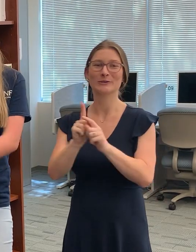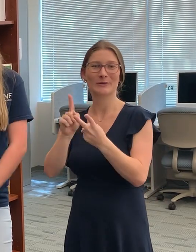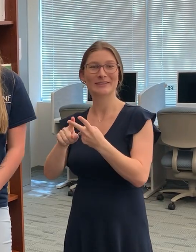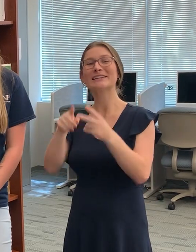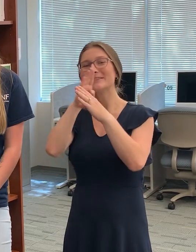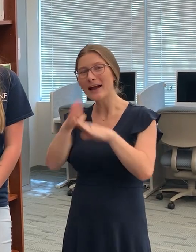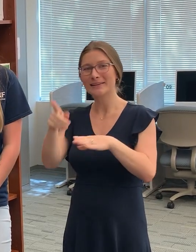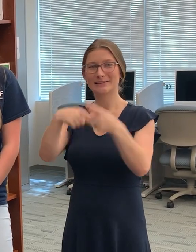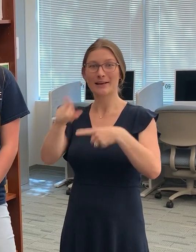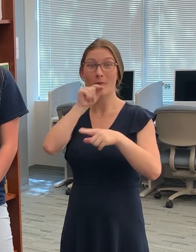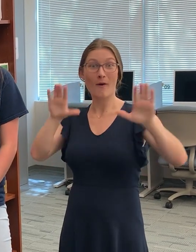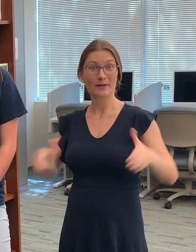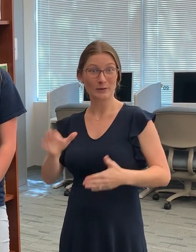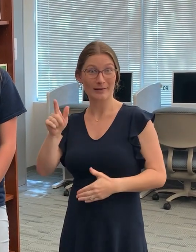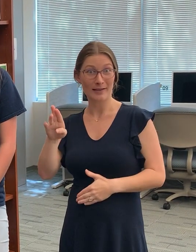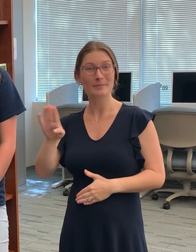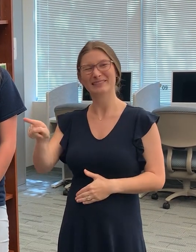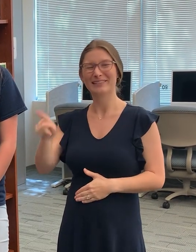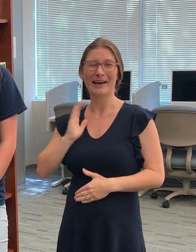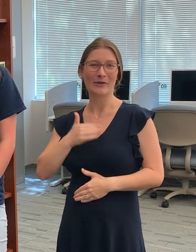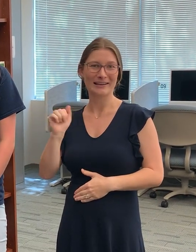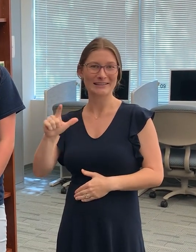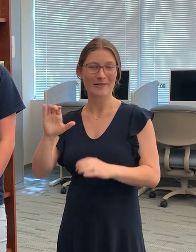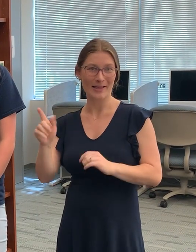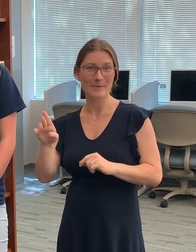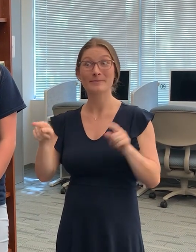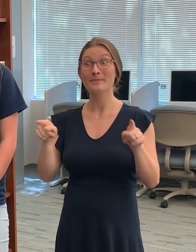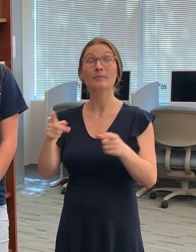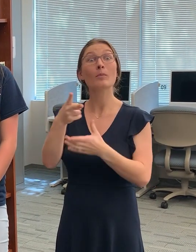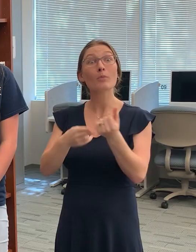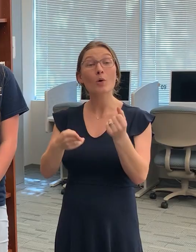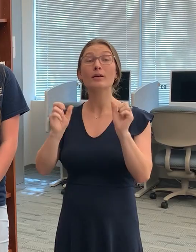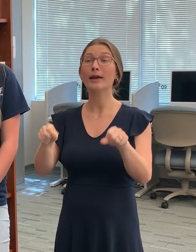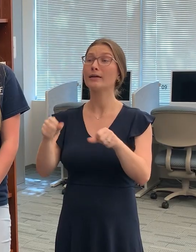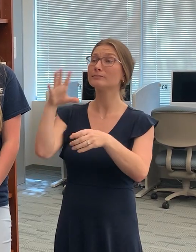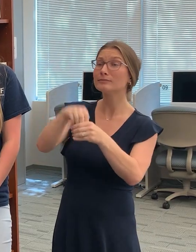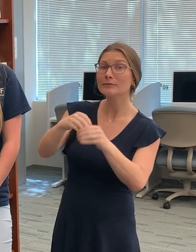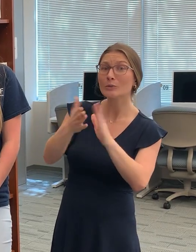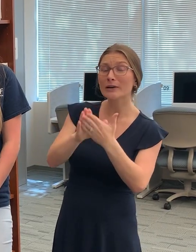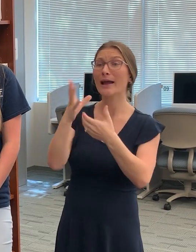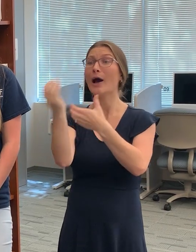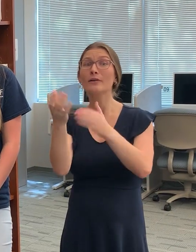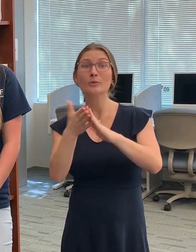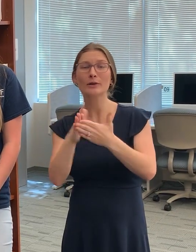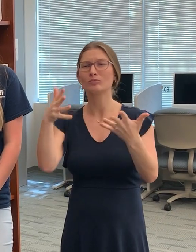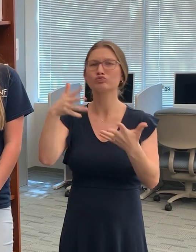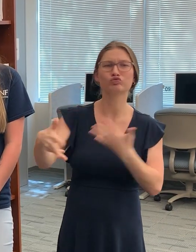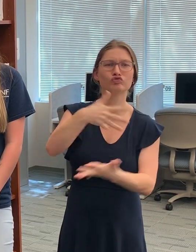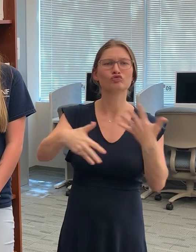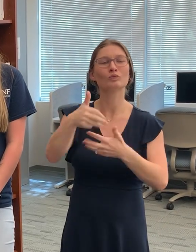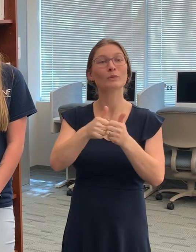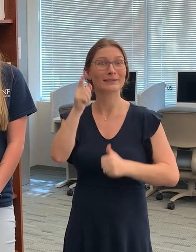Signing Ospreys Club, which is our ASL club. Both have numerous opportunities in and out of the community so that you can interact with